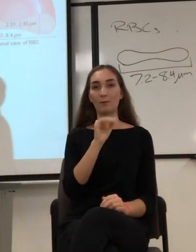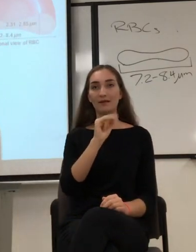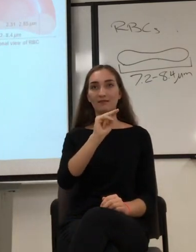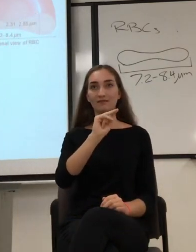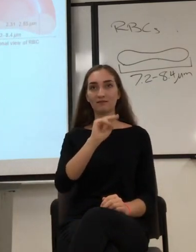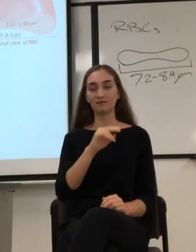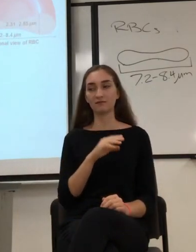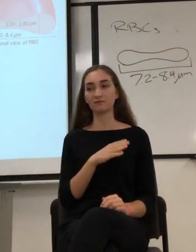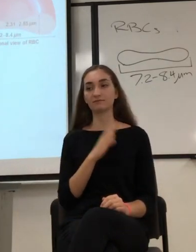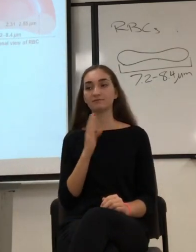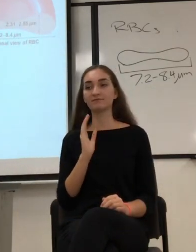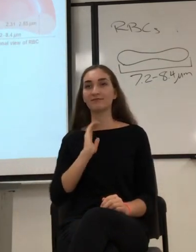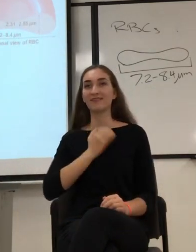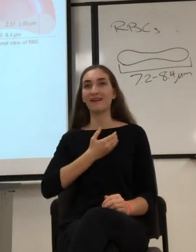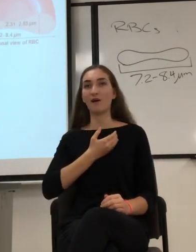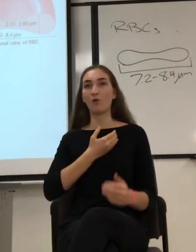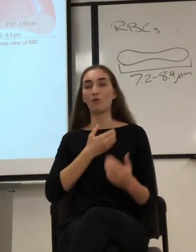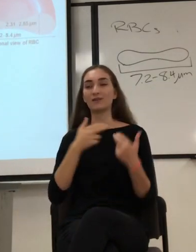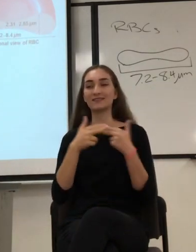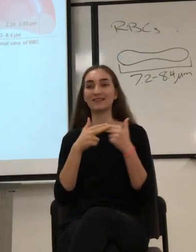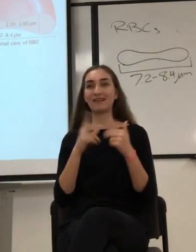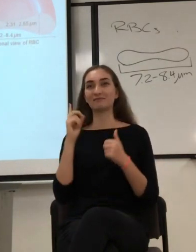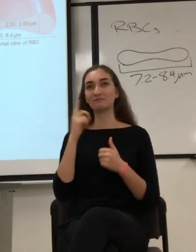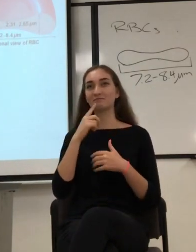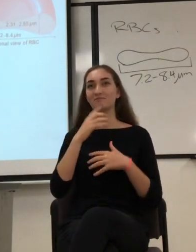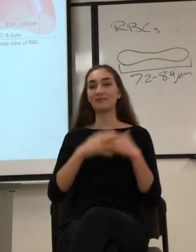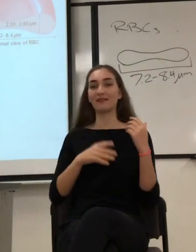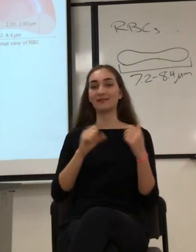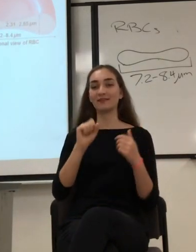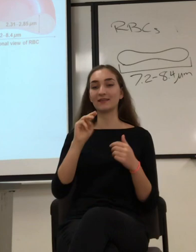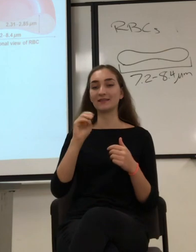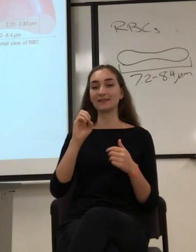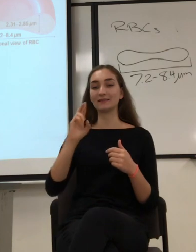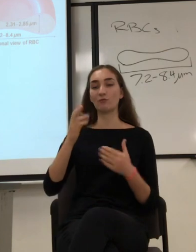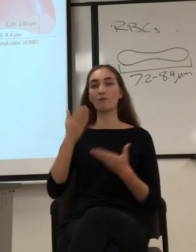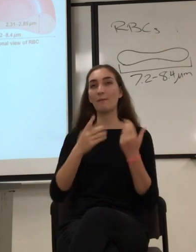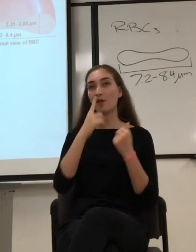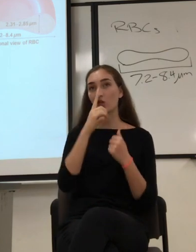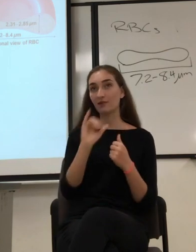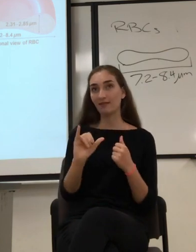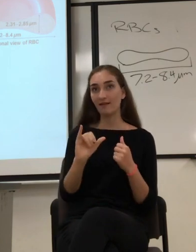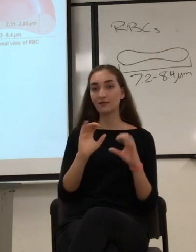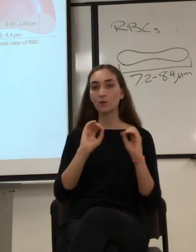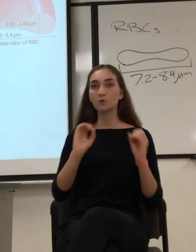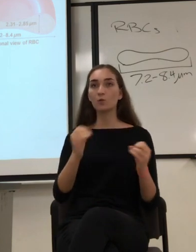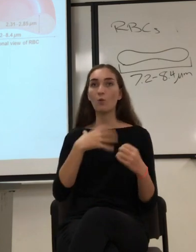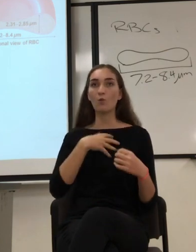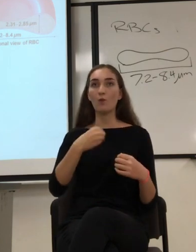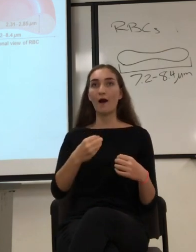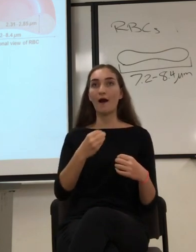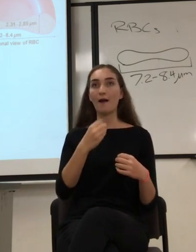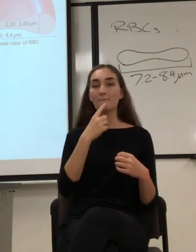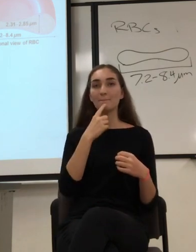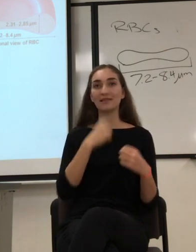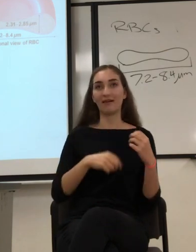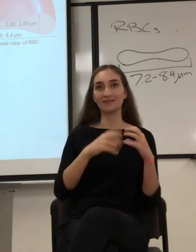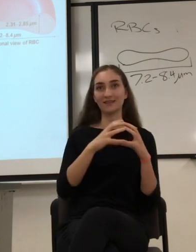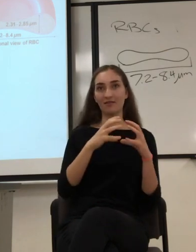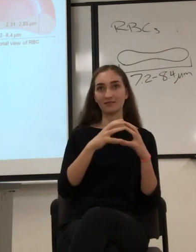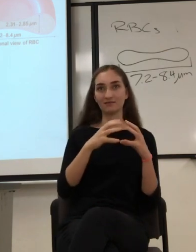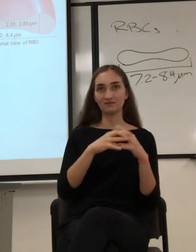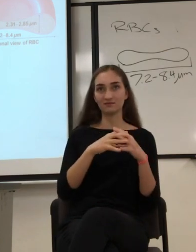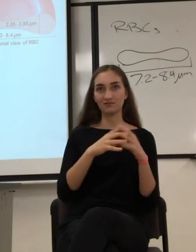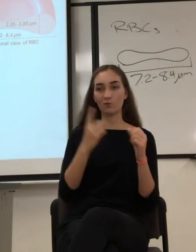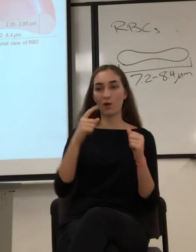In our slides, this is kind of what a blood smear might look like. There's no white blood cells in this smear. In a drop of blood, these